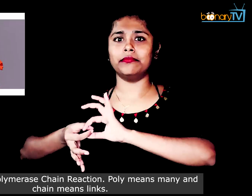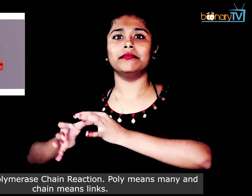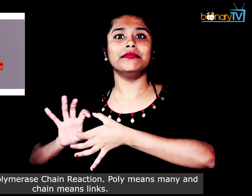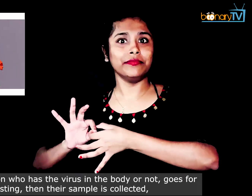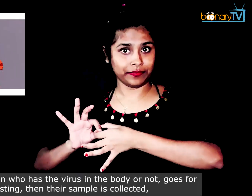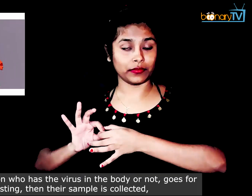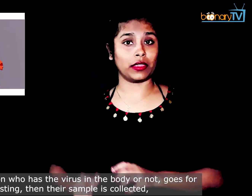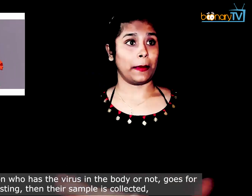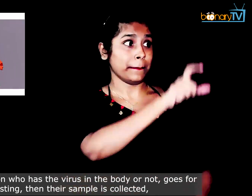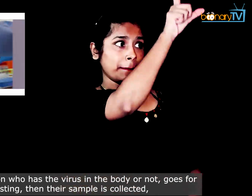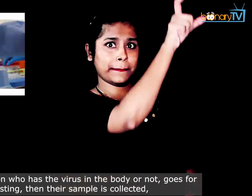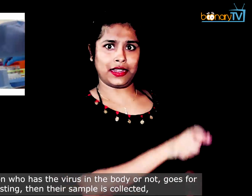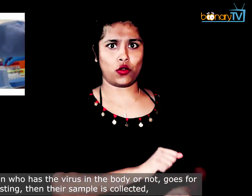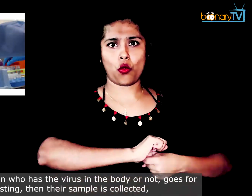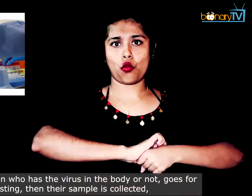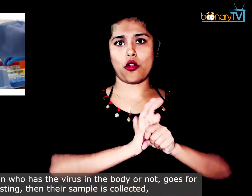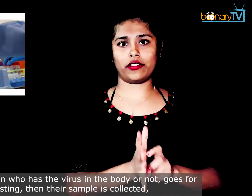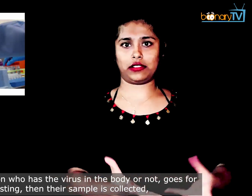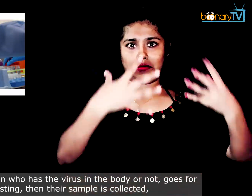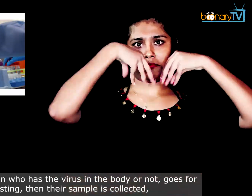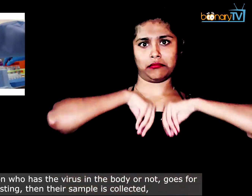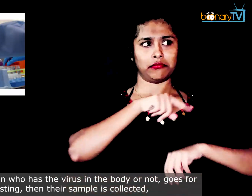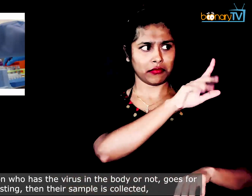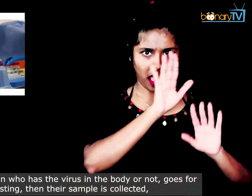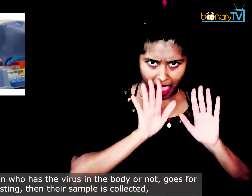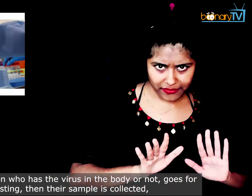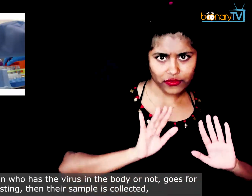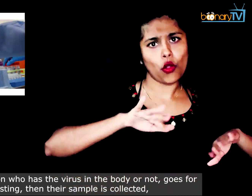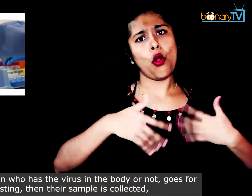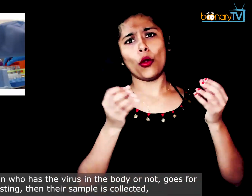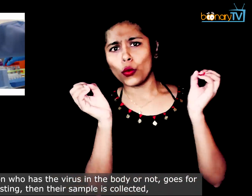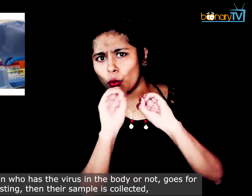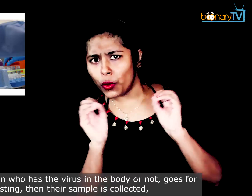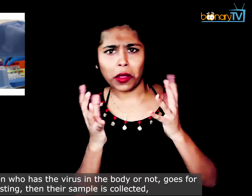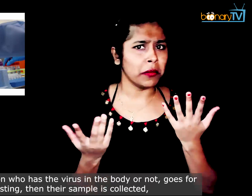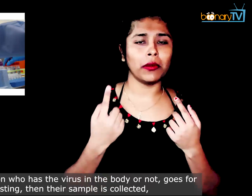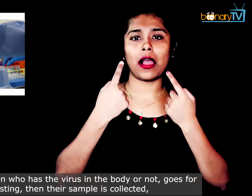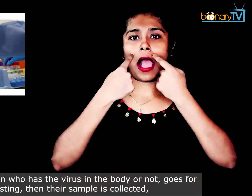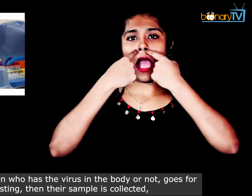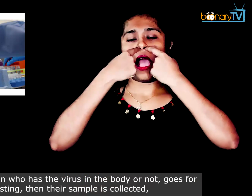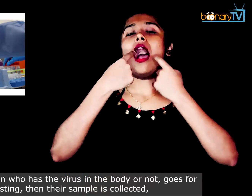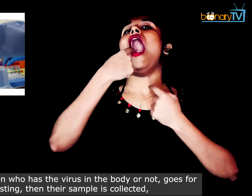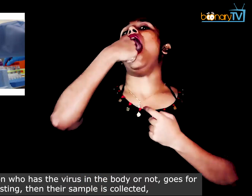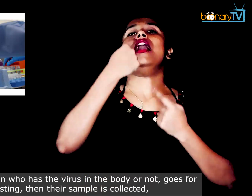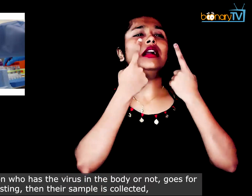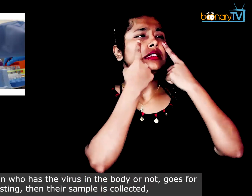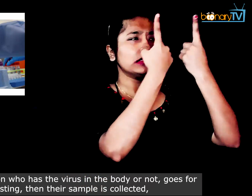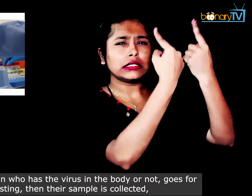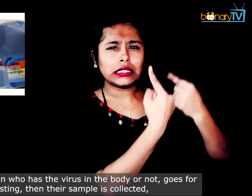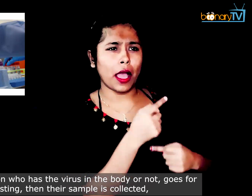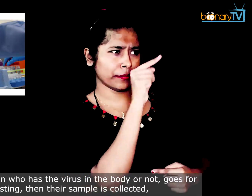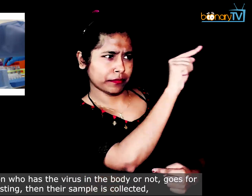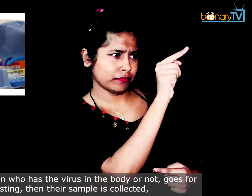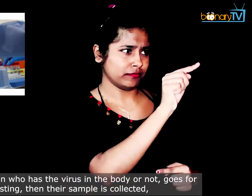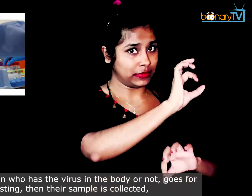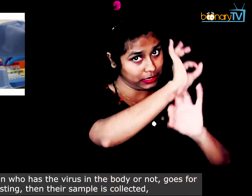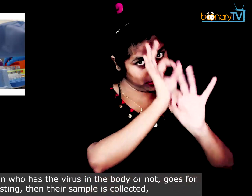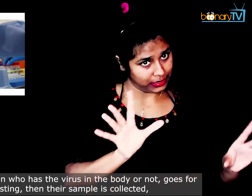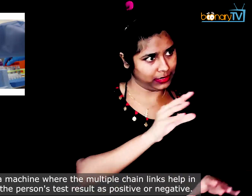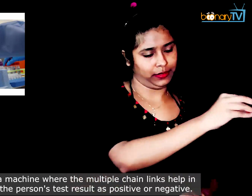Once a person who has the virus in the body or not goes for testing, then their sample is collected. It